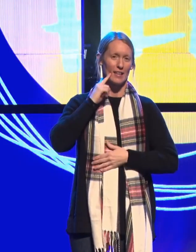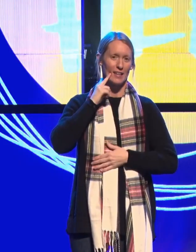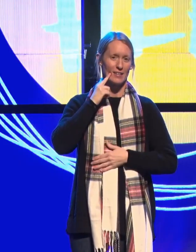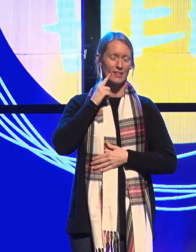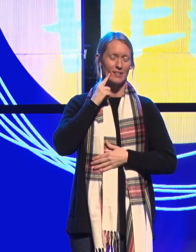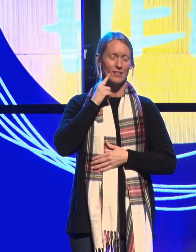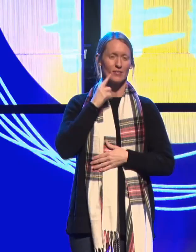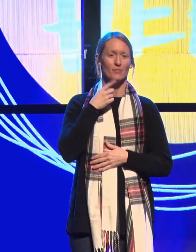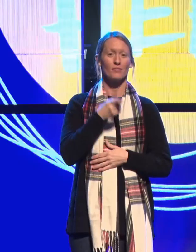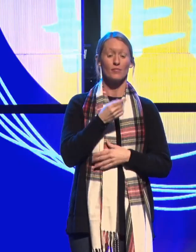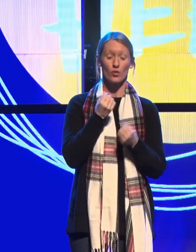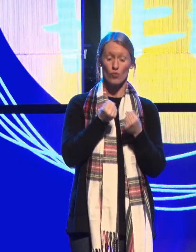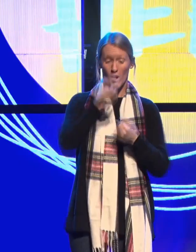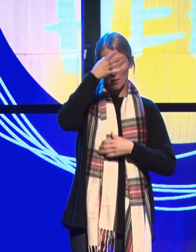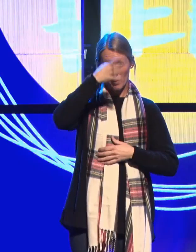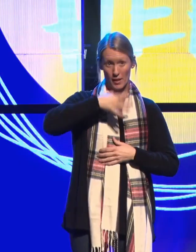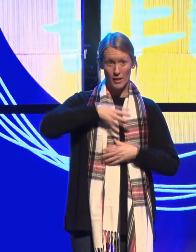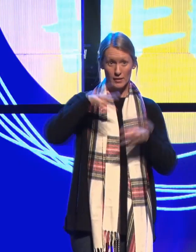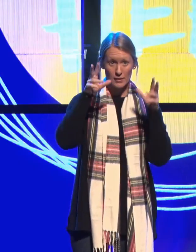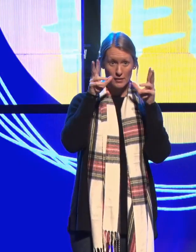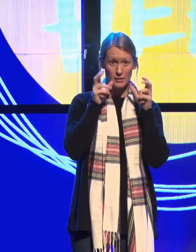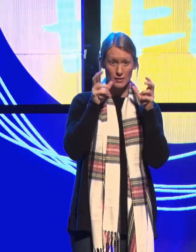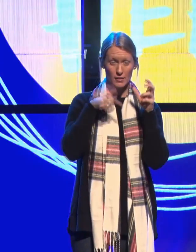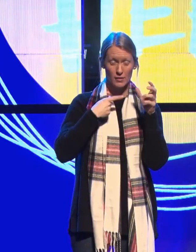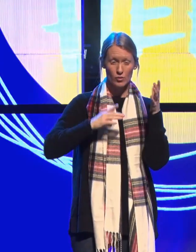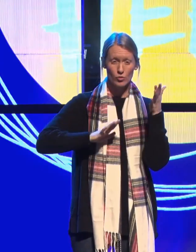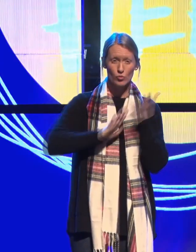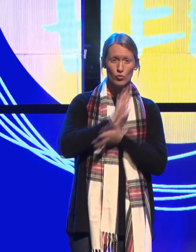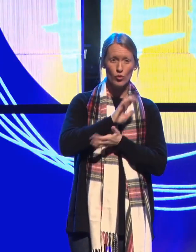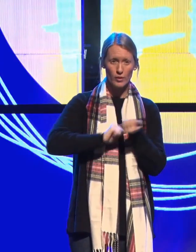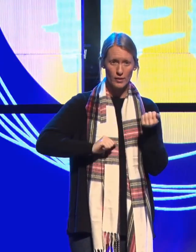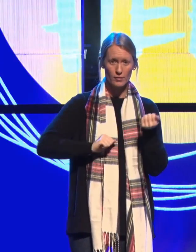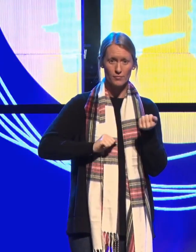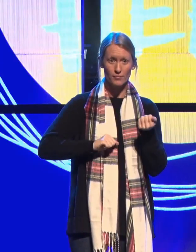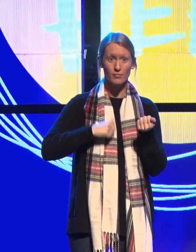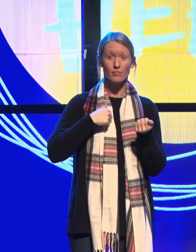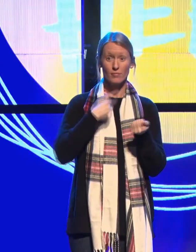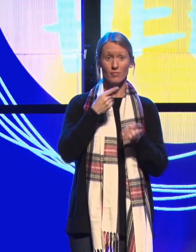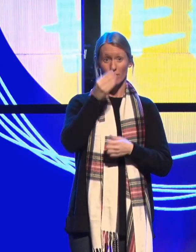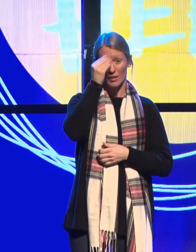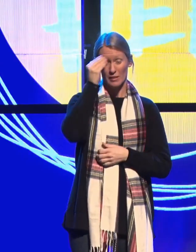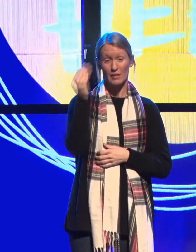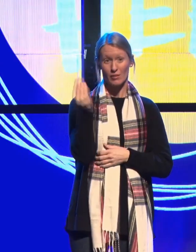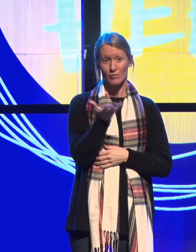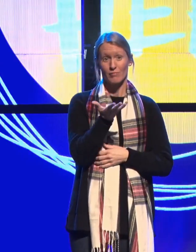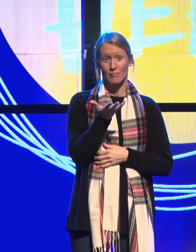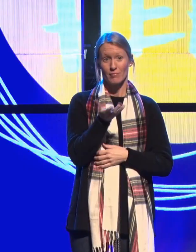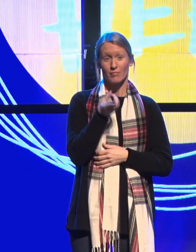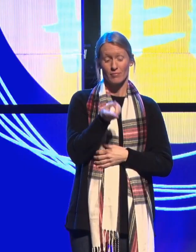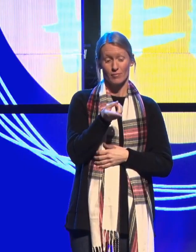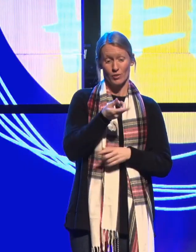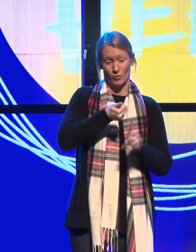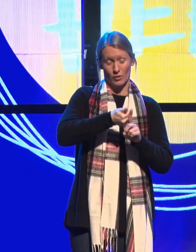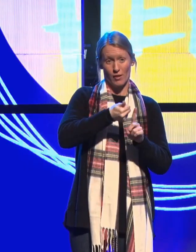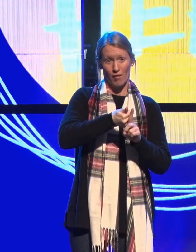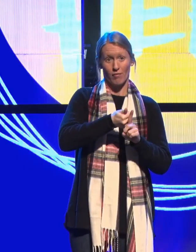strong man there. There's a devil that's destroying, right? And I hate to break the news to you, but you're it.